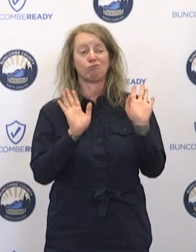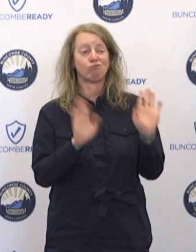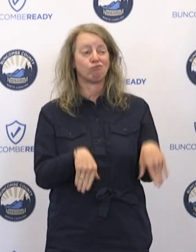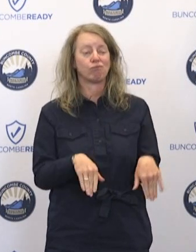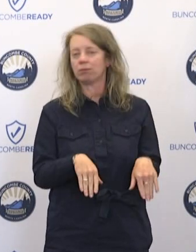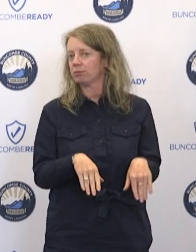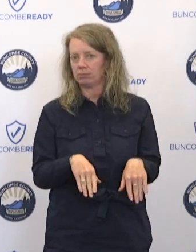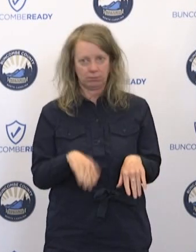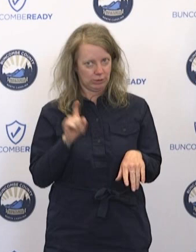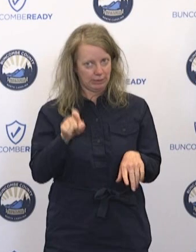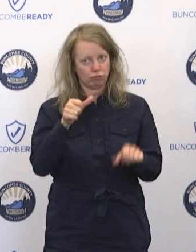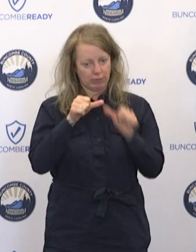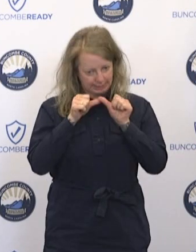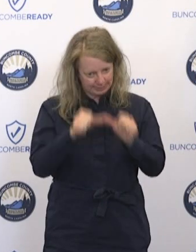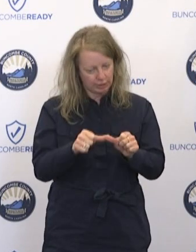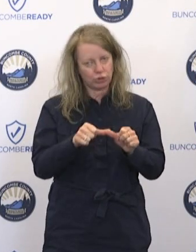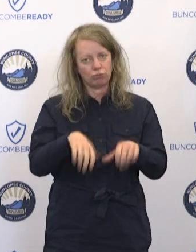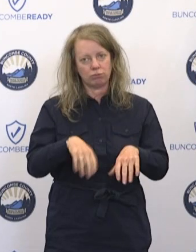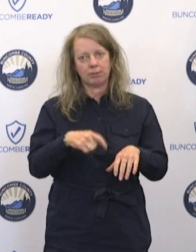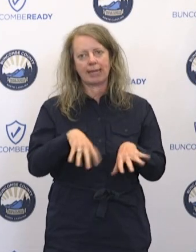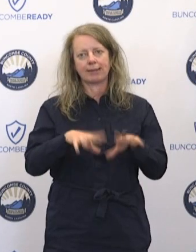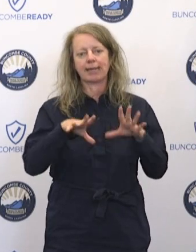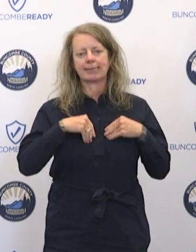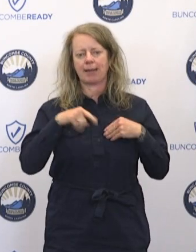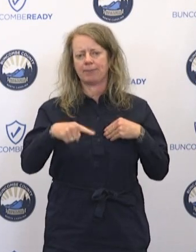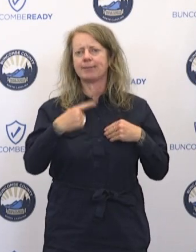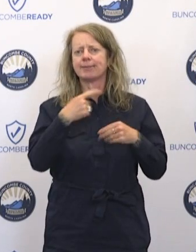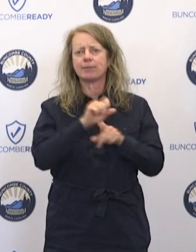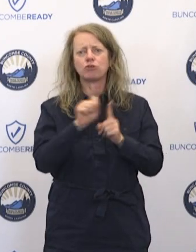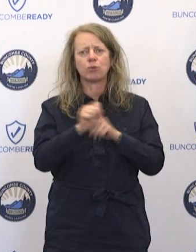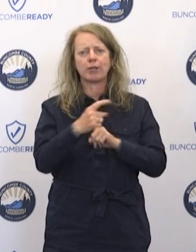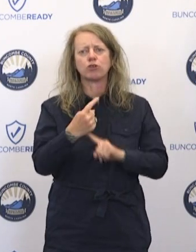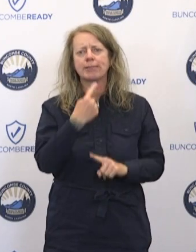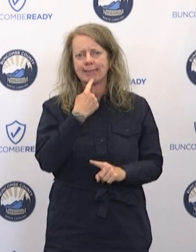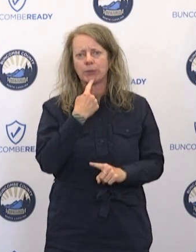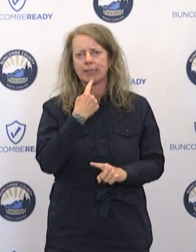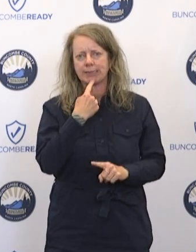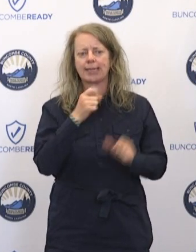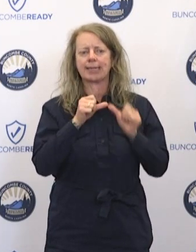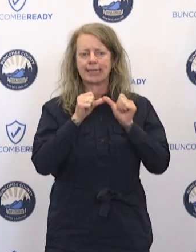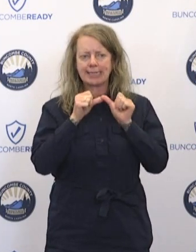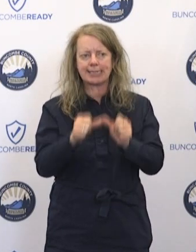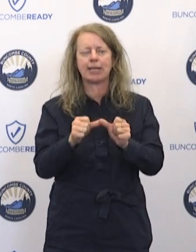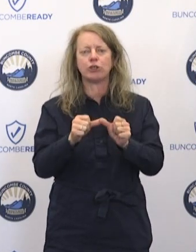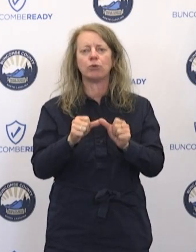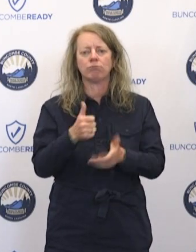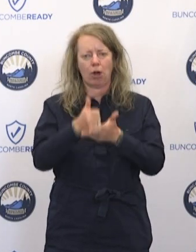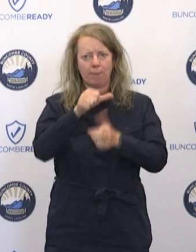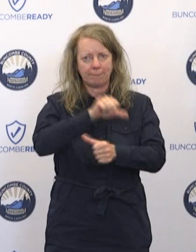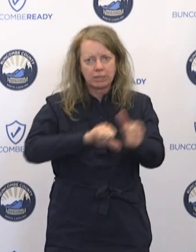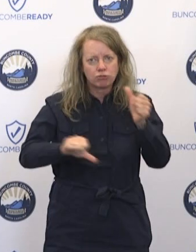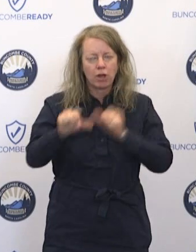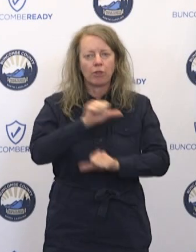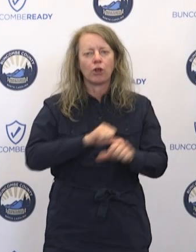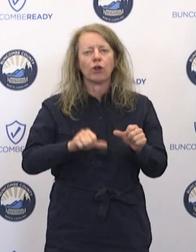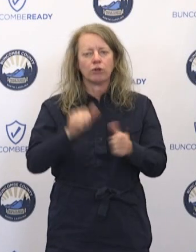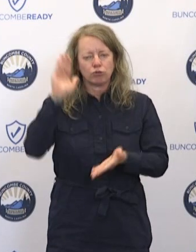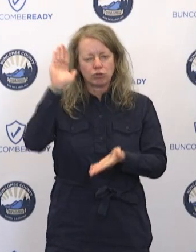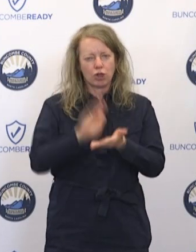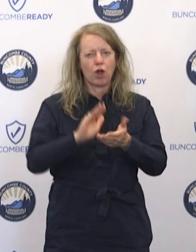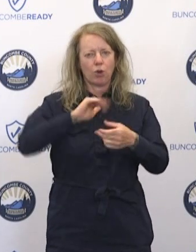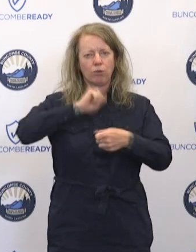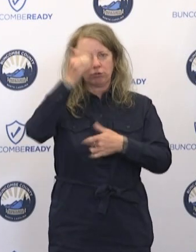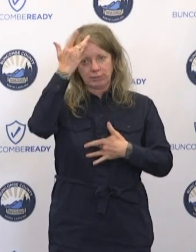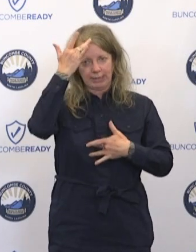take COVID-19 seriously. Let's continue to stand shoulder to shoulder to slow COVID in Buncombe County. For more information